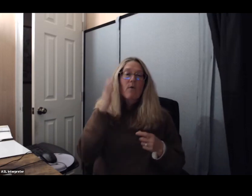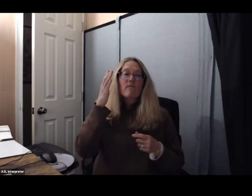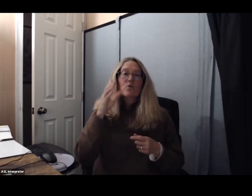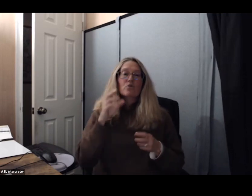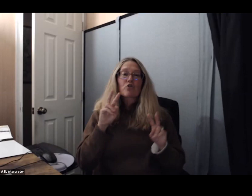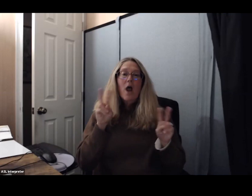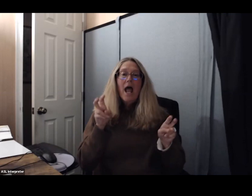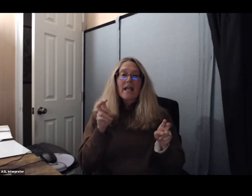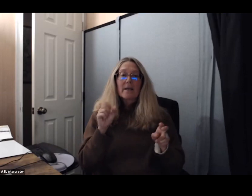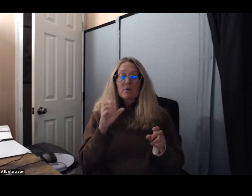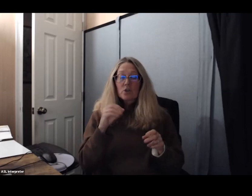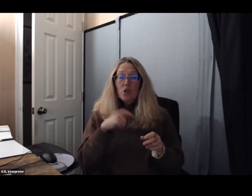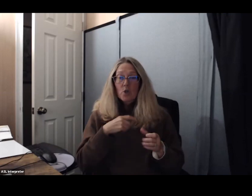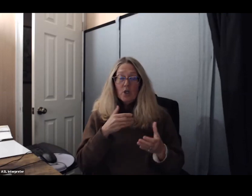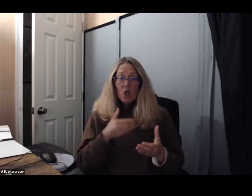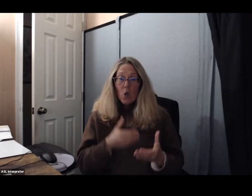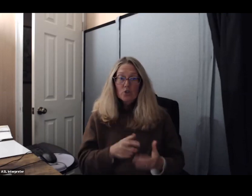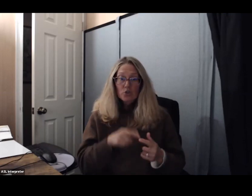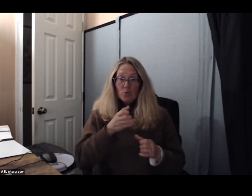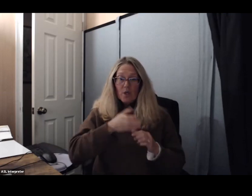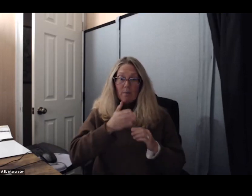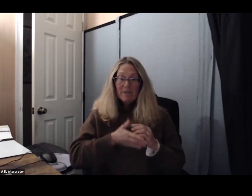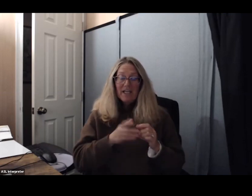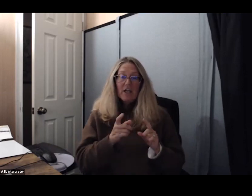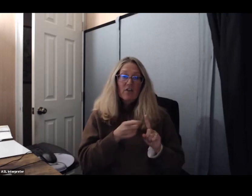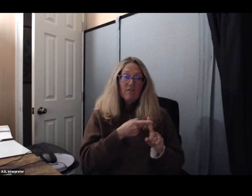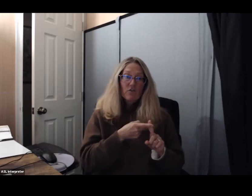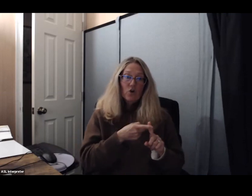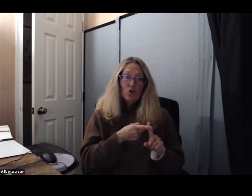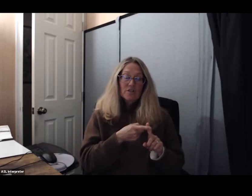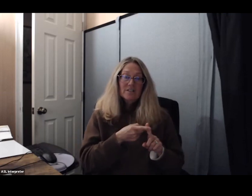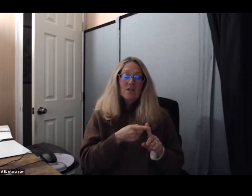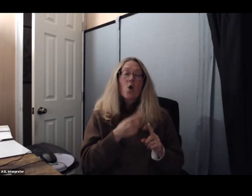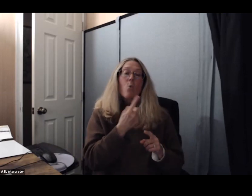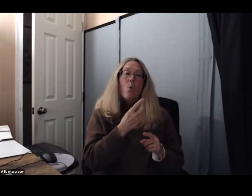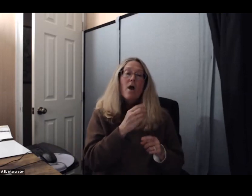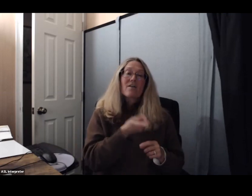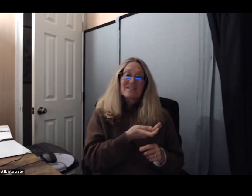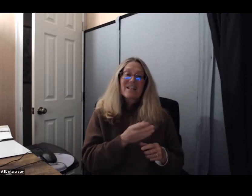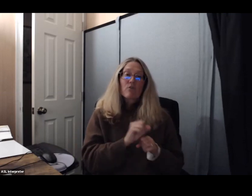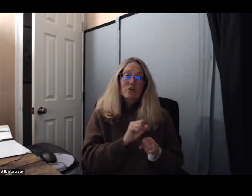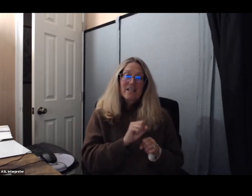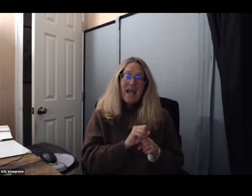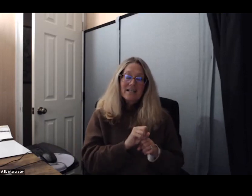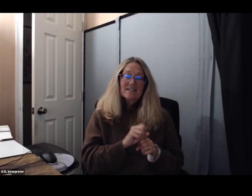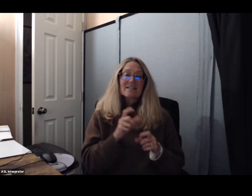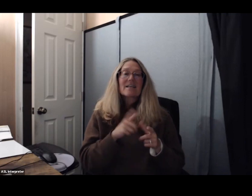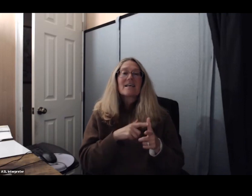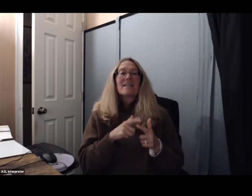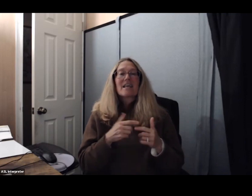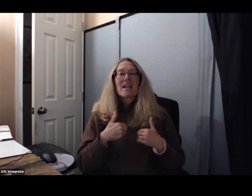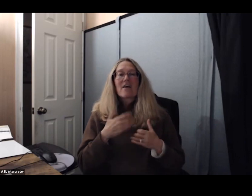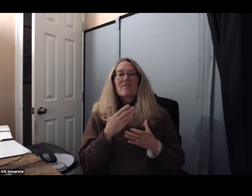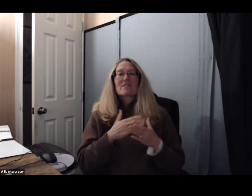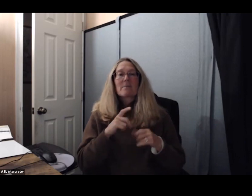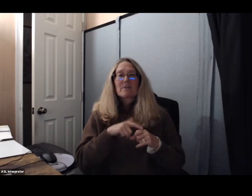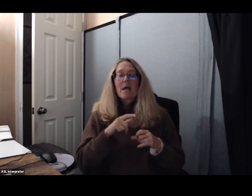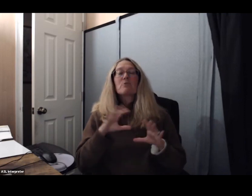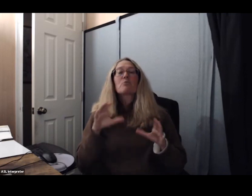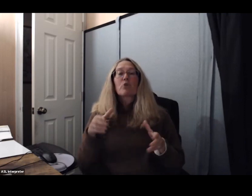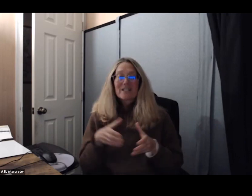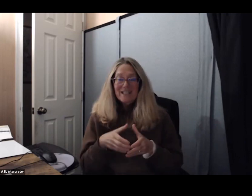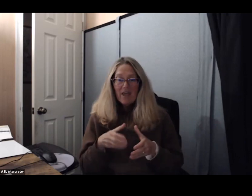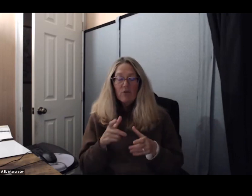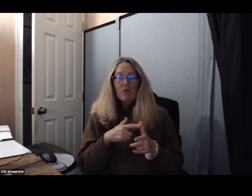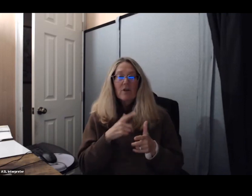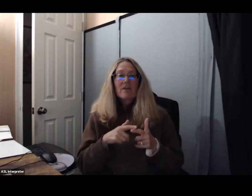think as we get closer to completing the first, one of several tasks, Yes. and have some time to put all of that together and